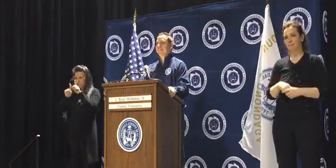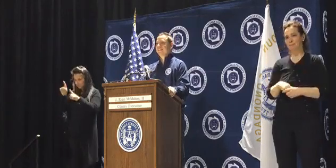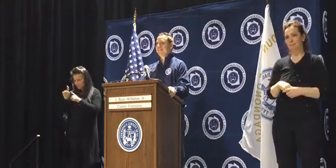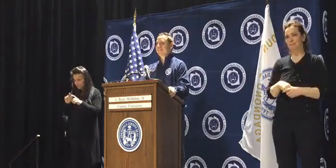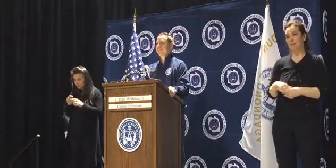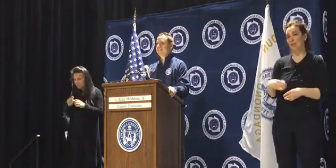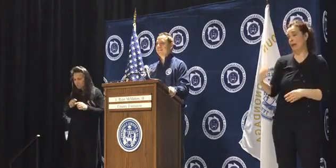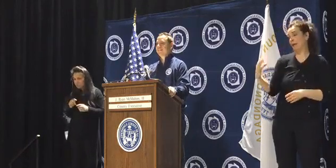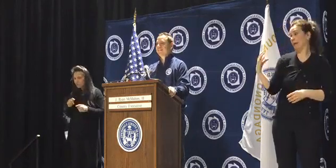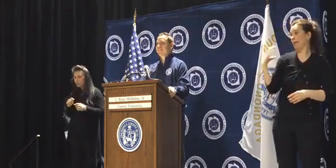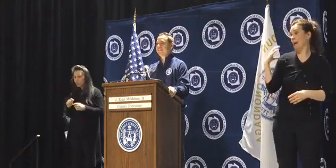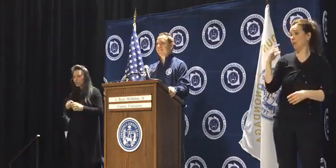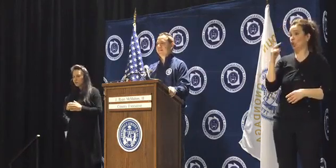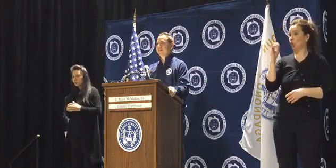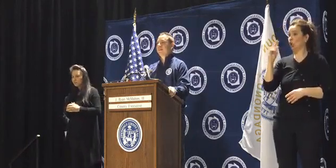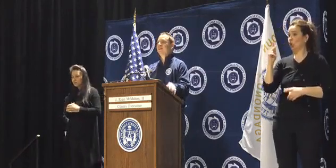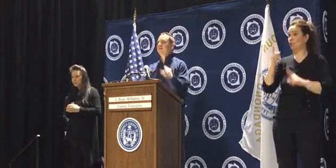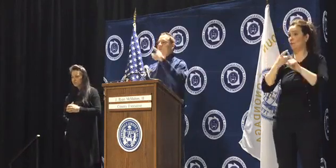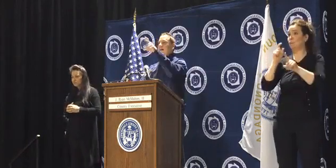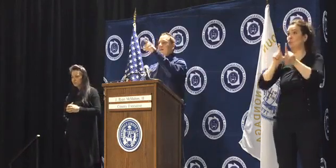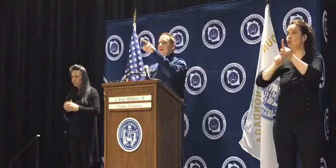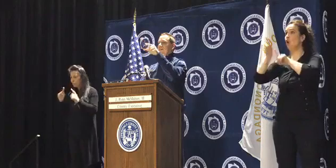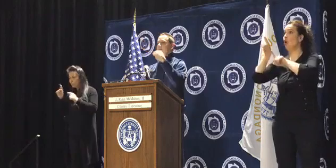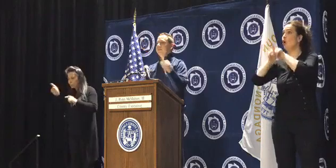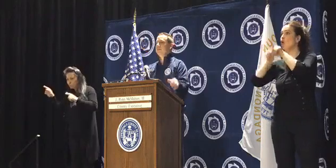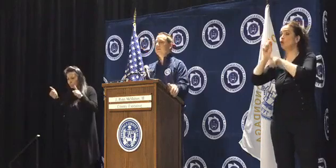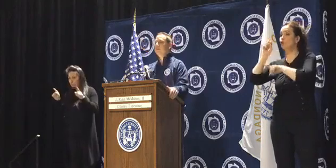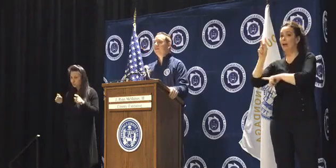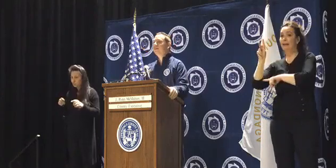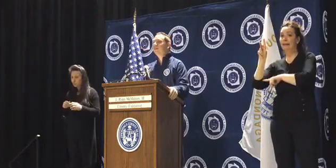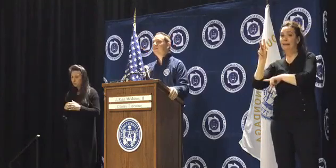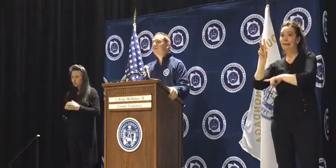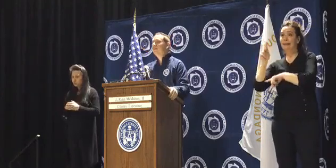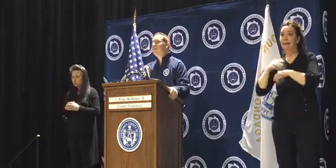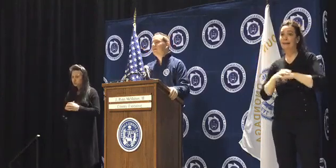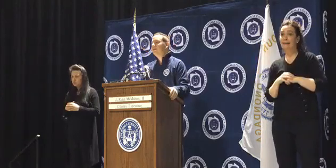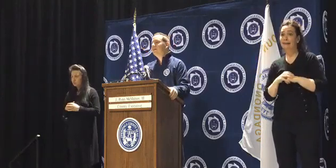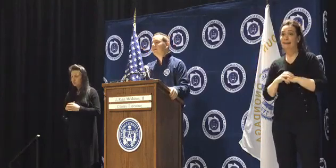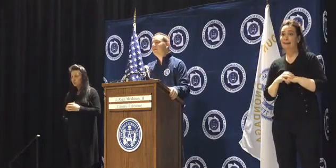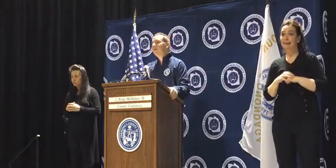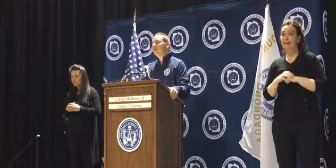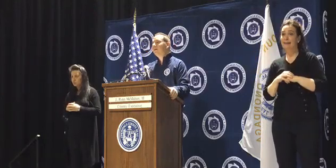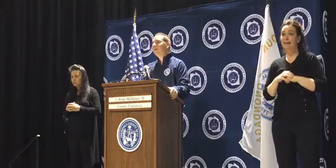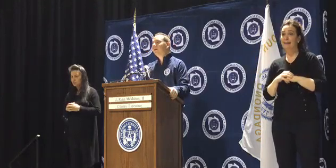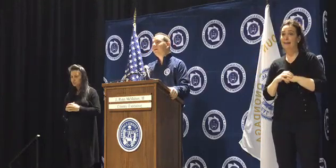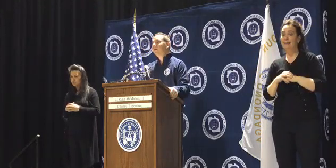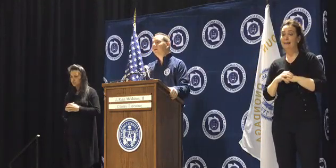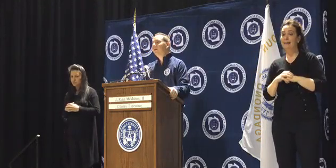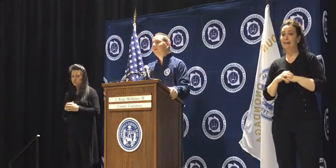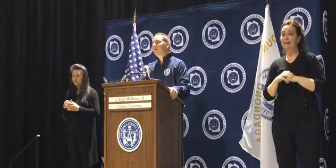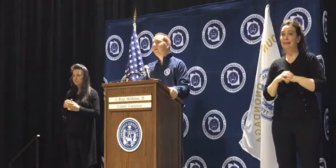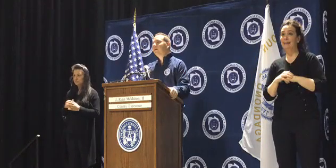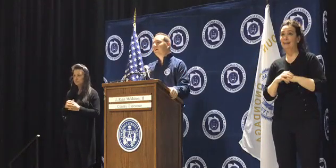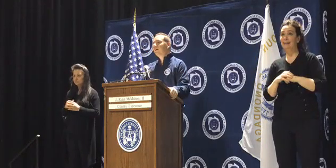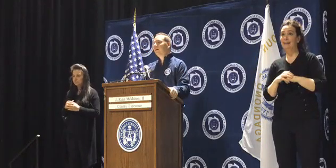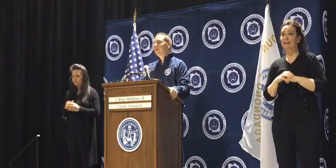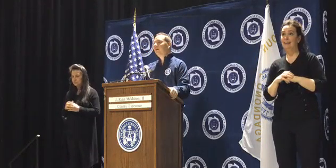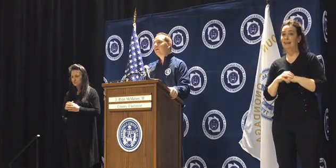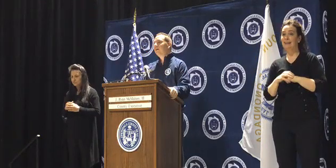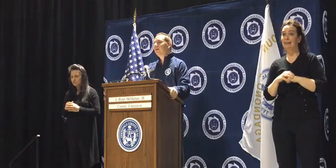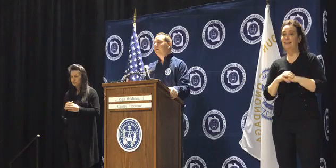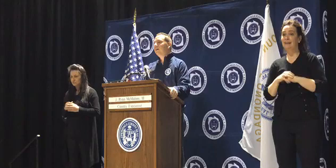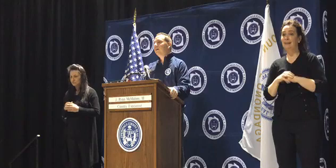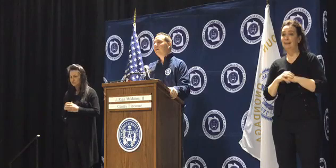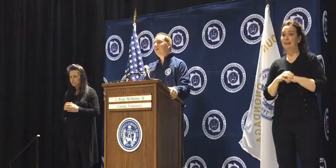Anything else? Thank you. Yeah, in the back, Josh? Yeah, Ryan, we touched on other jail as well. We touched on elderly